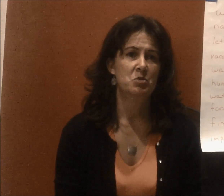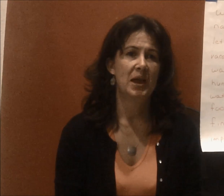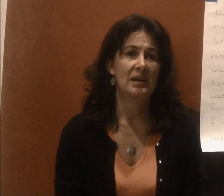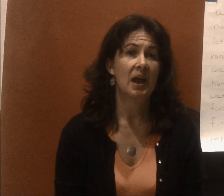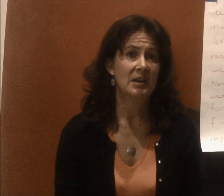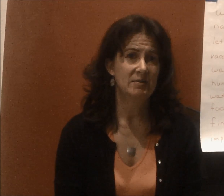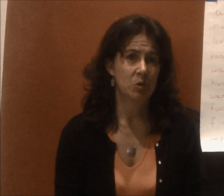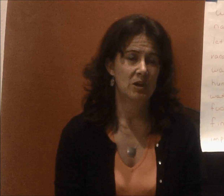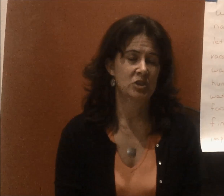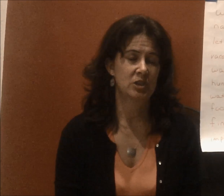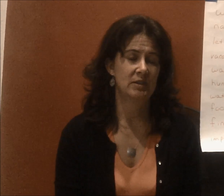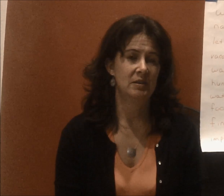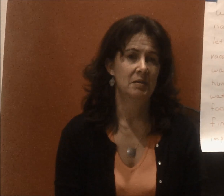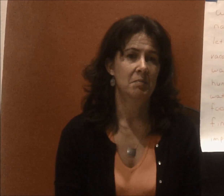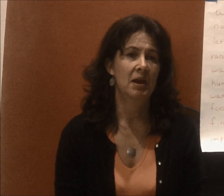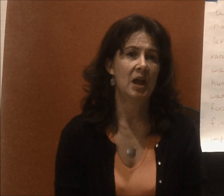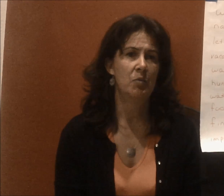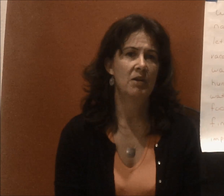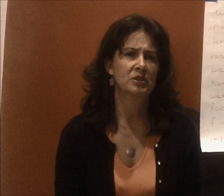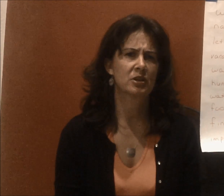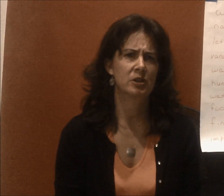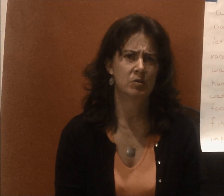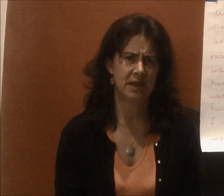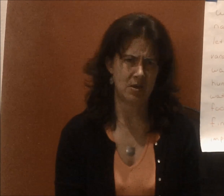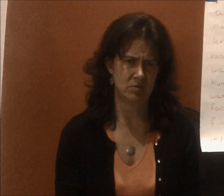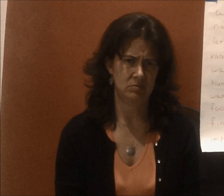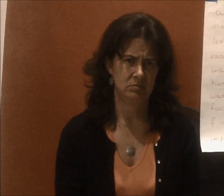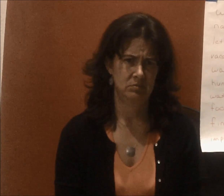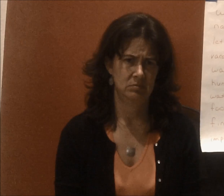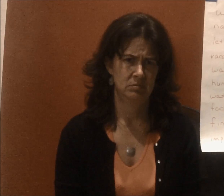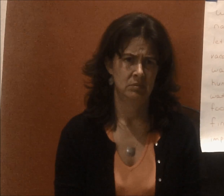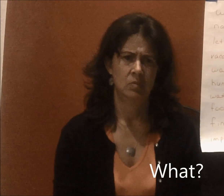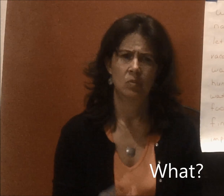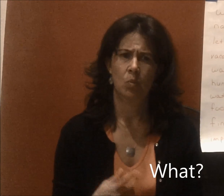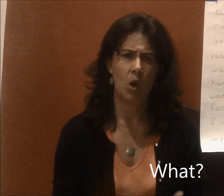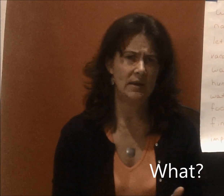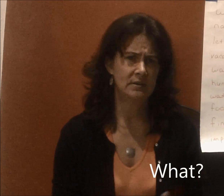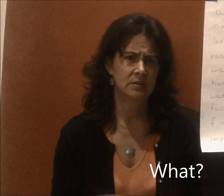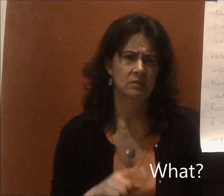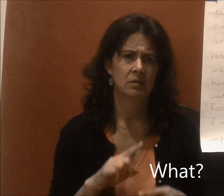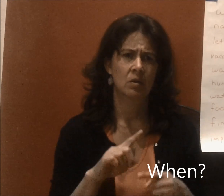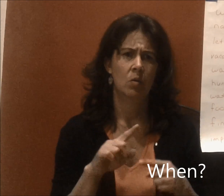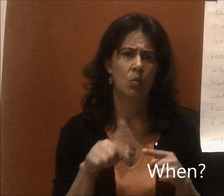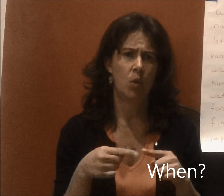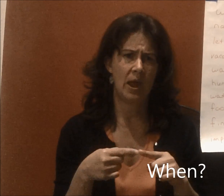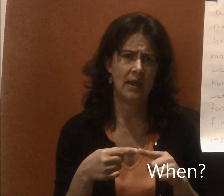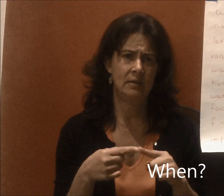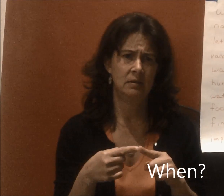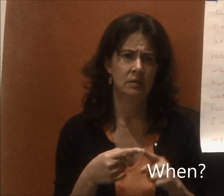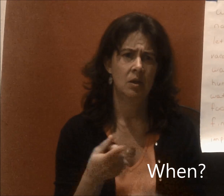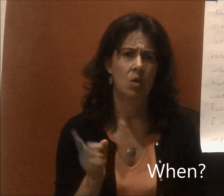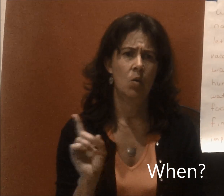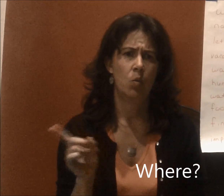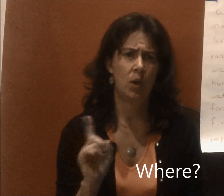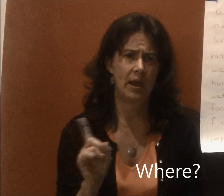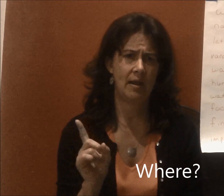that kind of question, my eyebrows are going to go down. What, when,